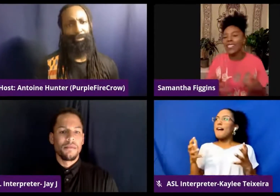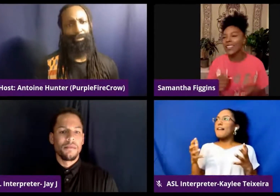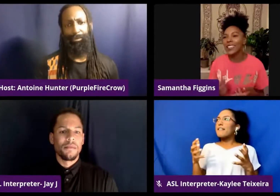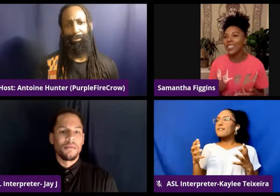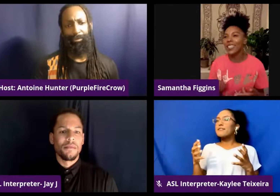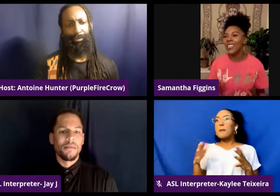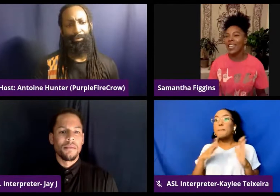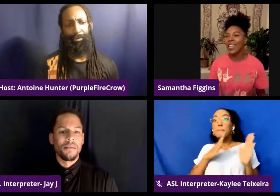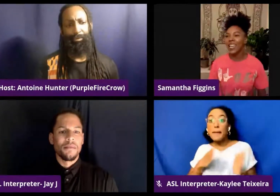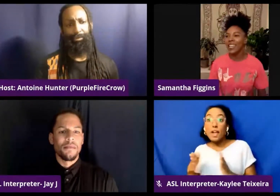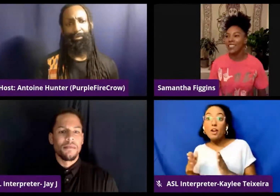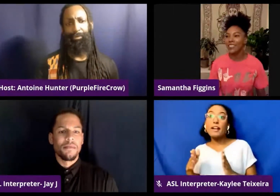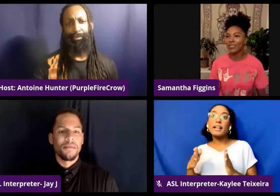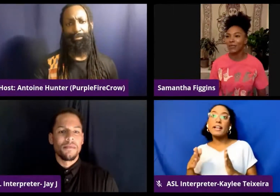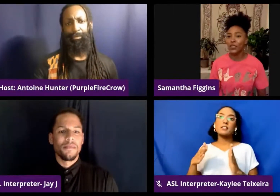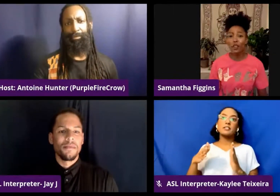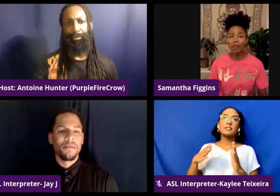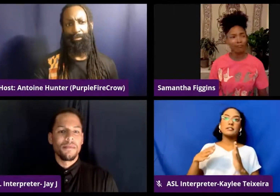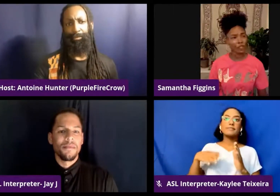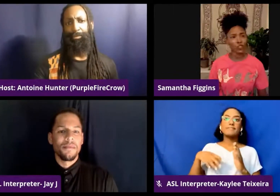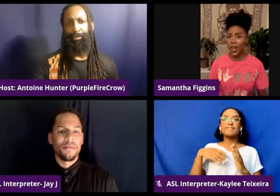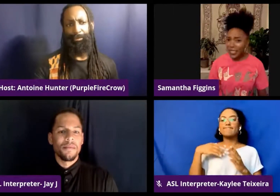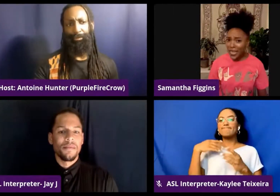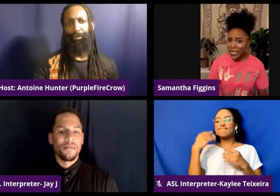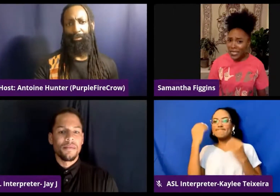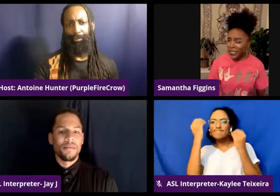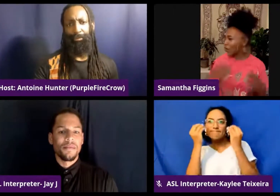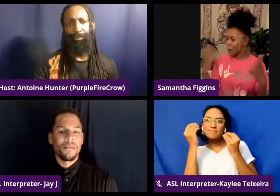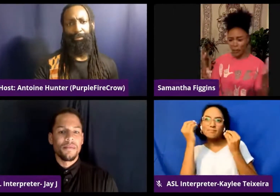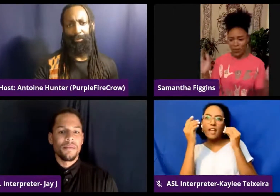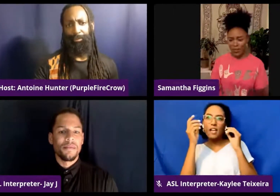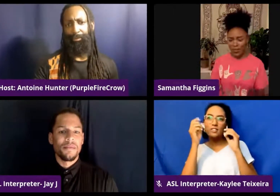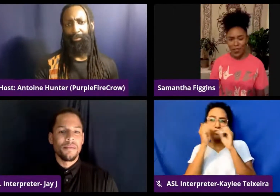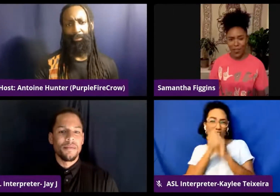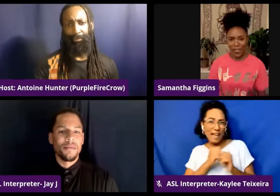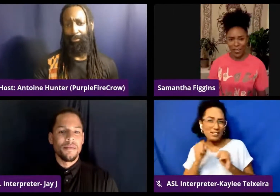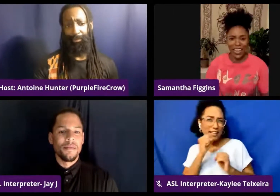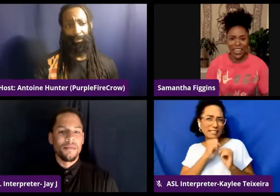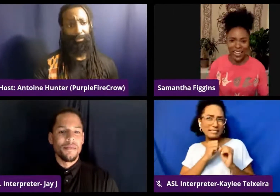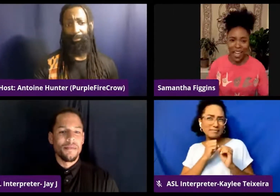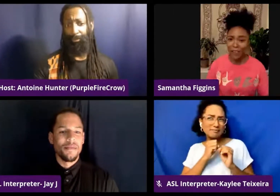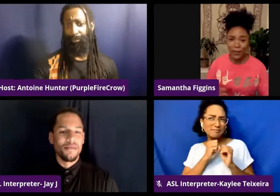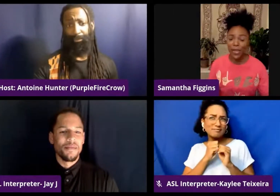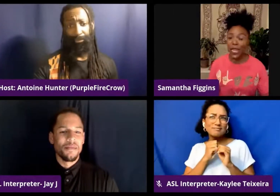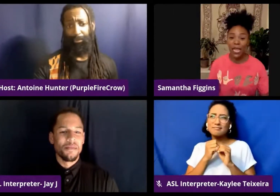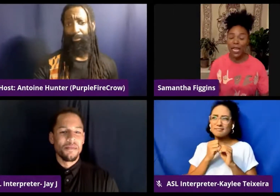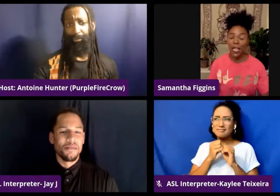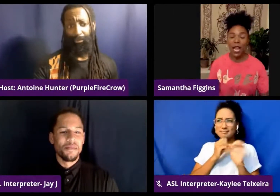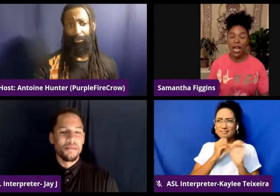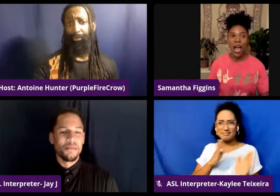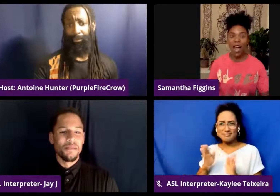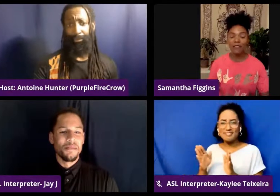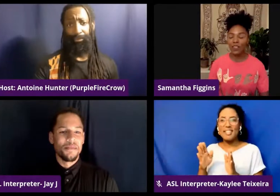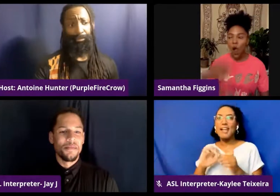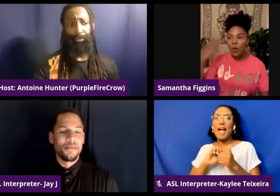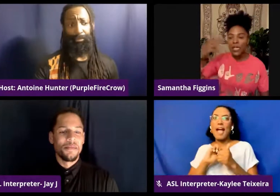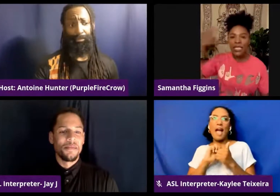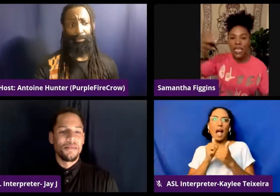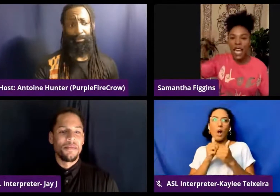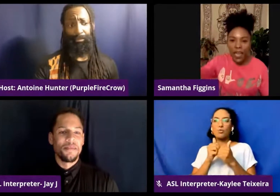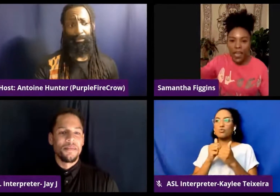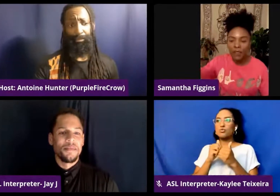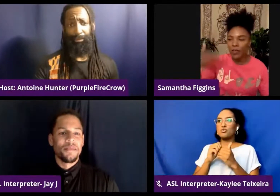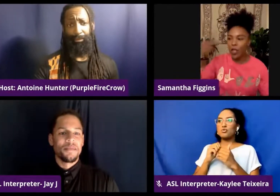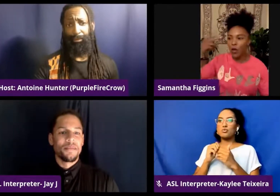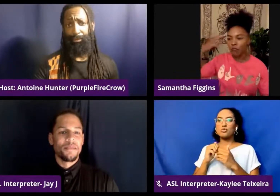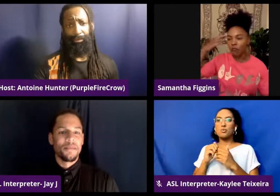preparing, processing, and strategizing. Is that the right word? Like how to be. Like I have to always